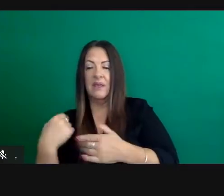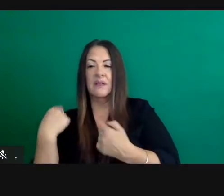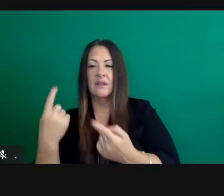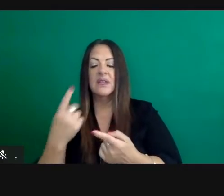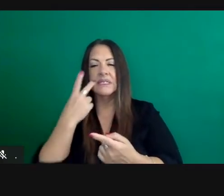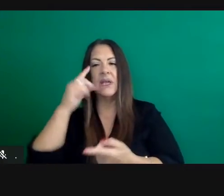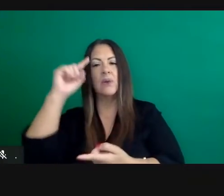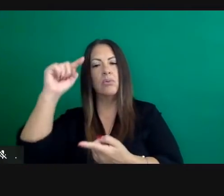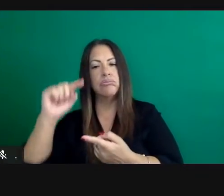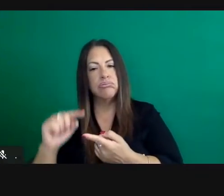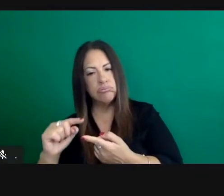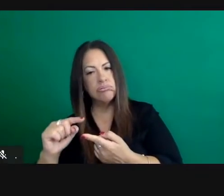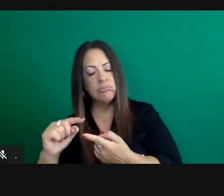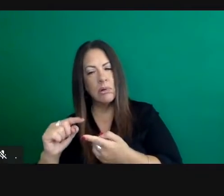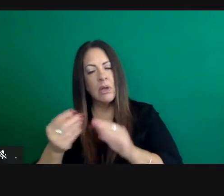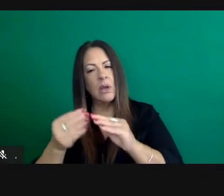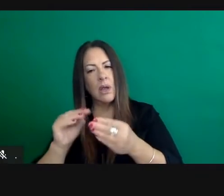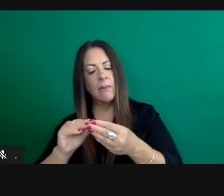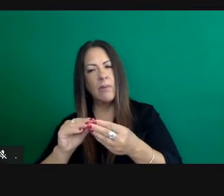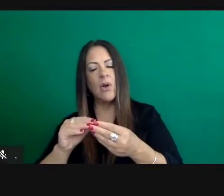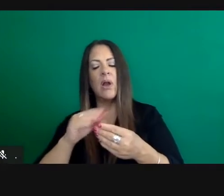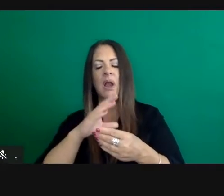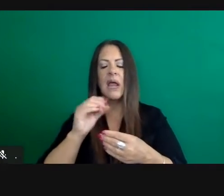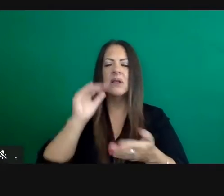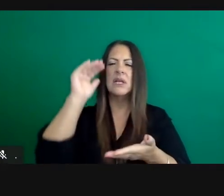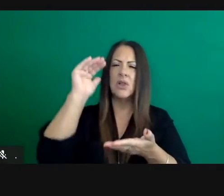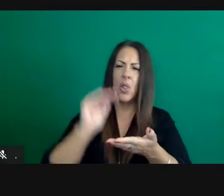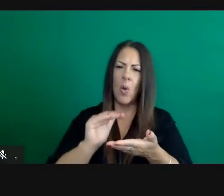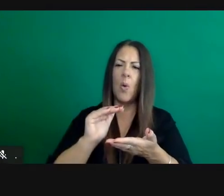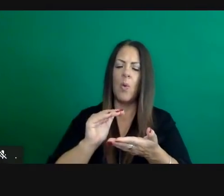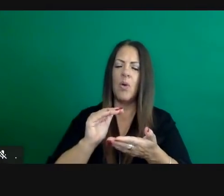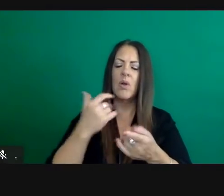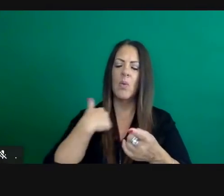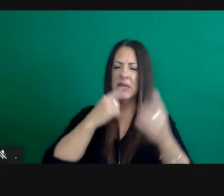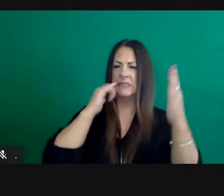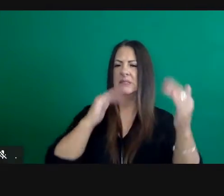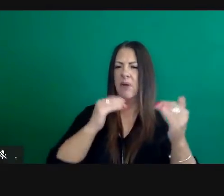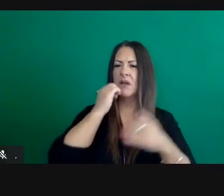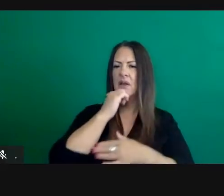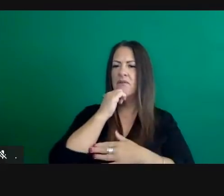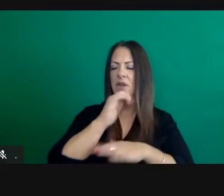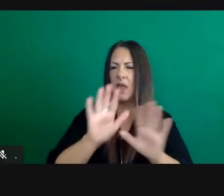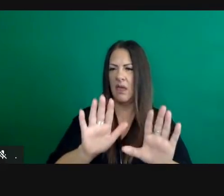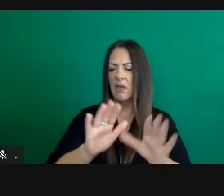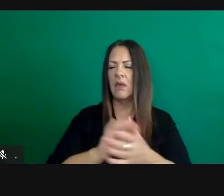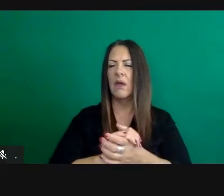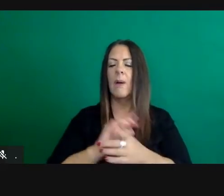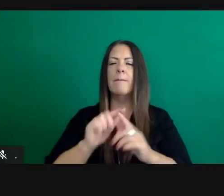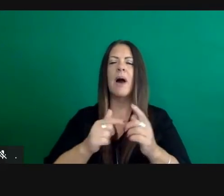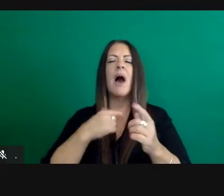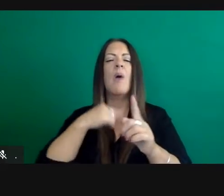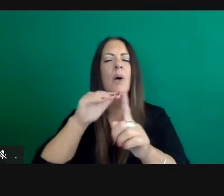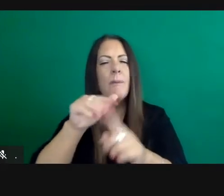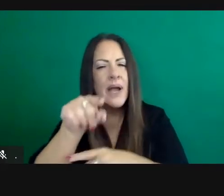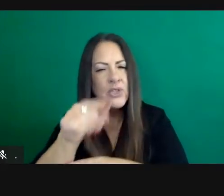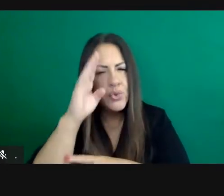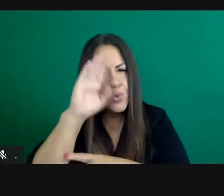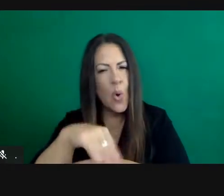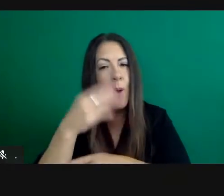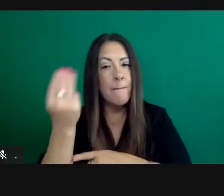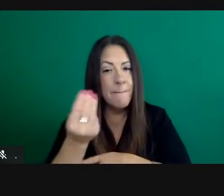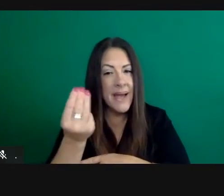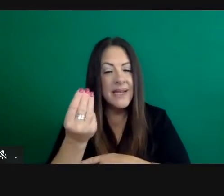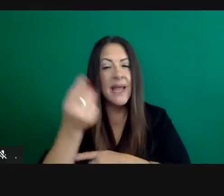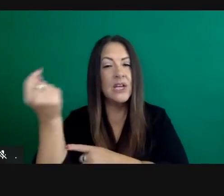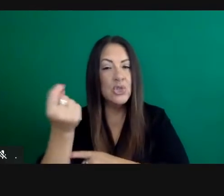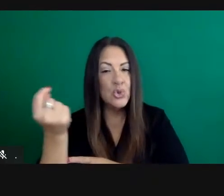a much lower expected number on a day-to-day basis. But then I'll remind you that usually Monday and Tuesdays, we